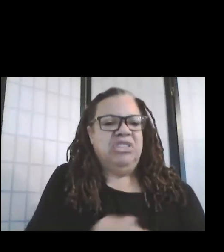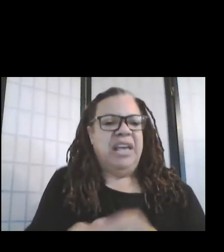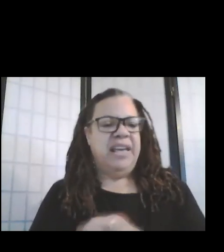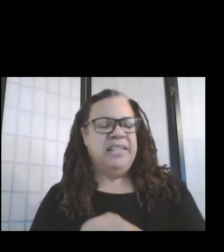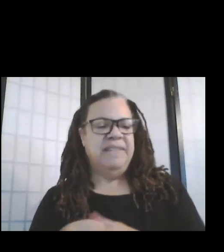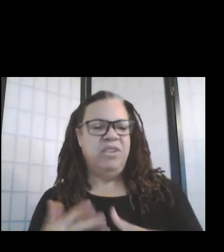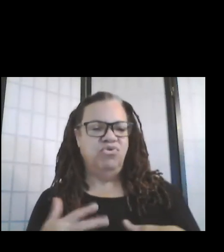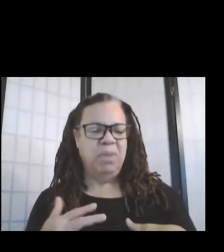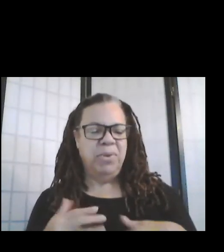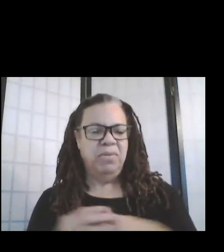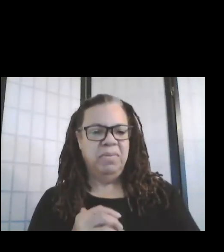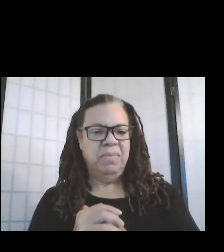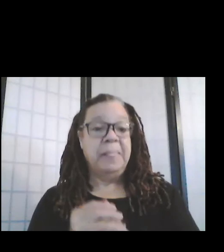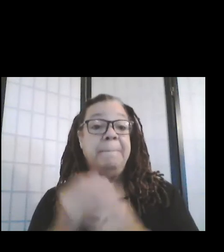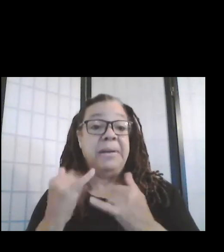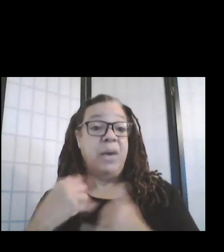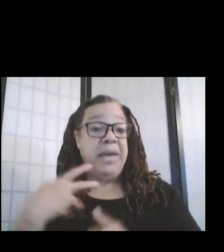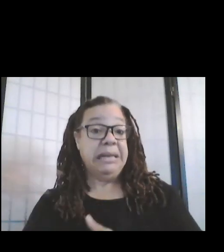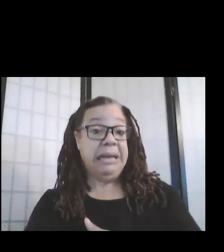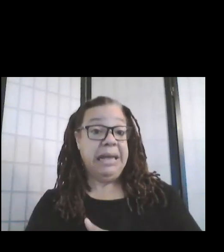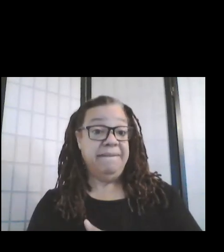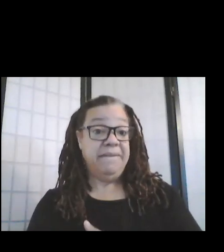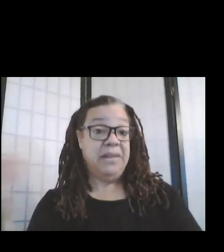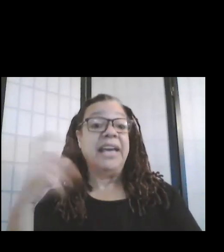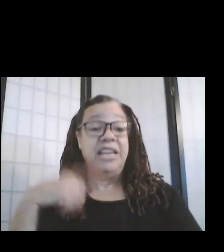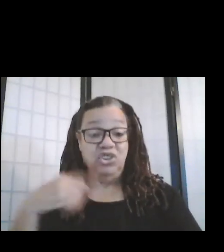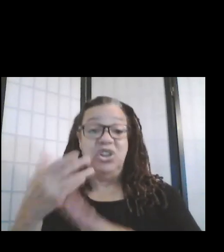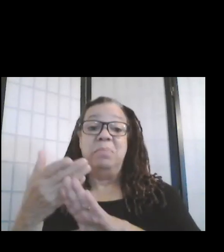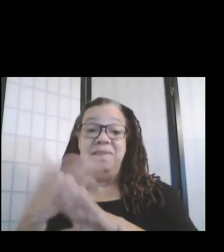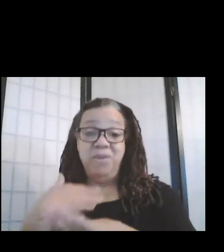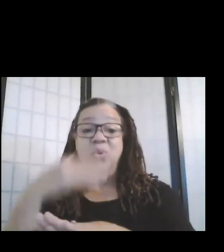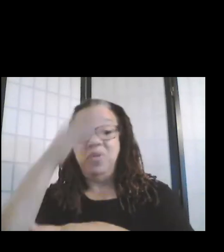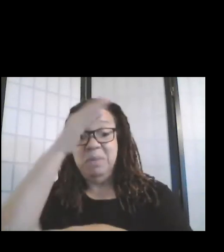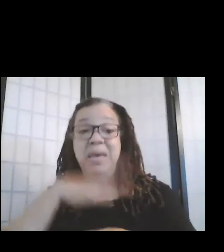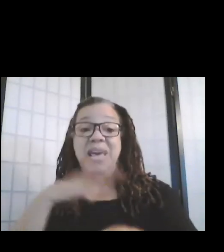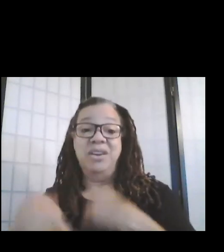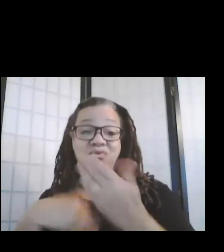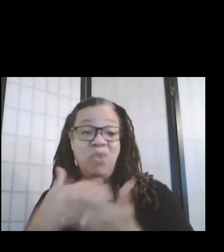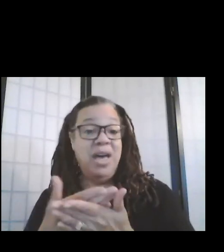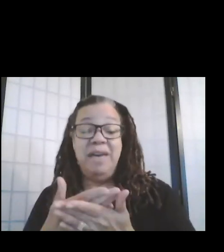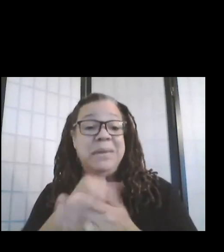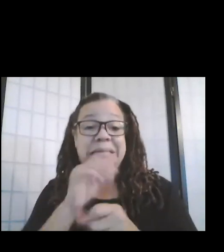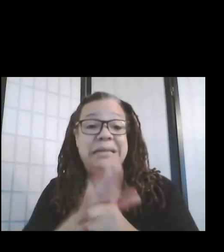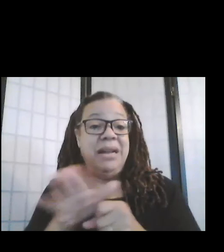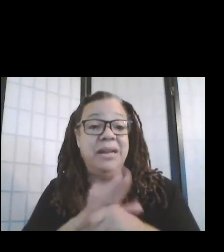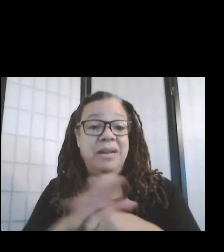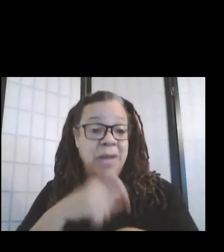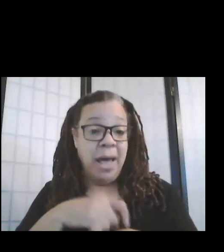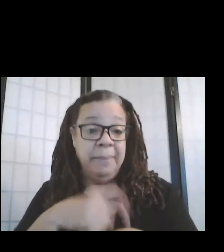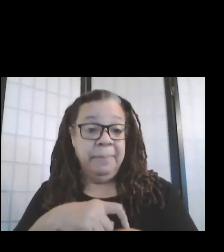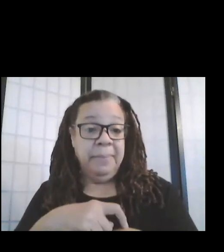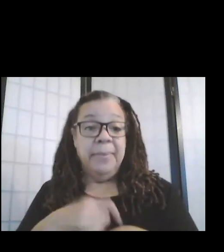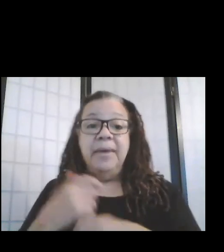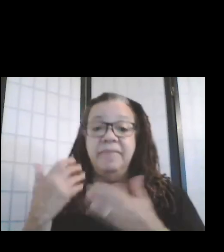tremble. But now he had to get out of here, like he should have before Grant ever showed up. But there hadn't been time. And there it was